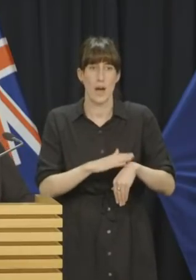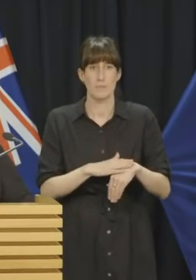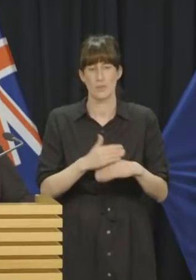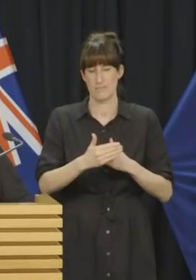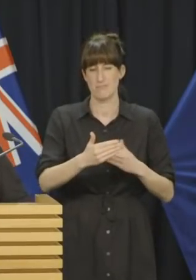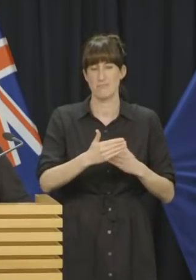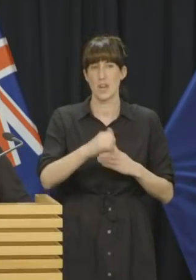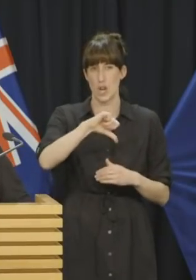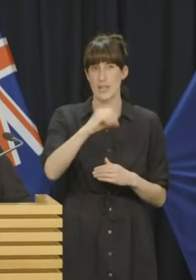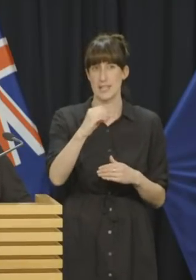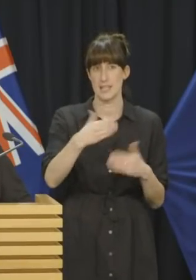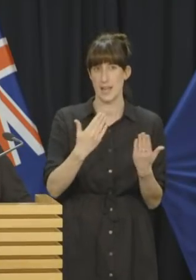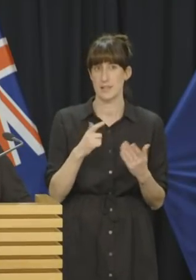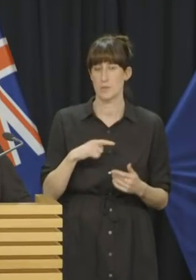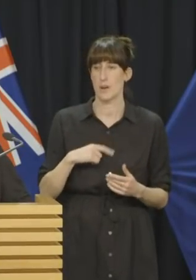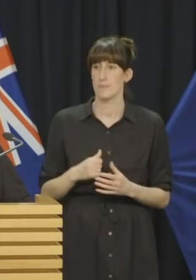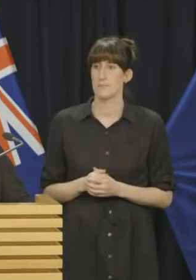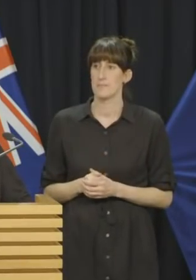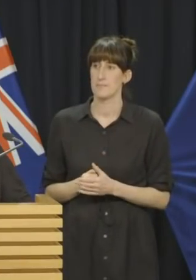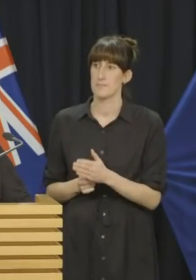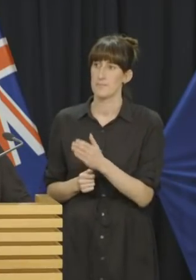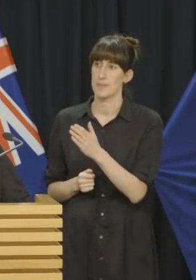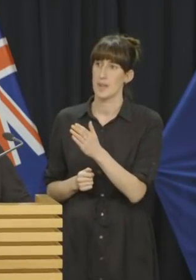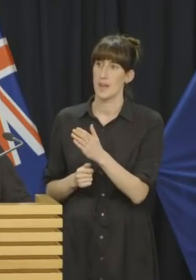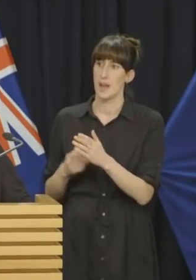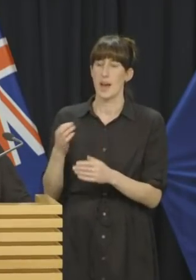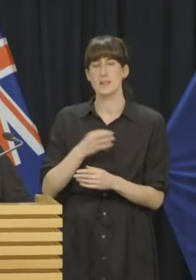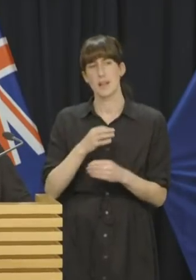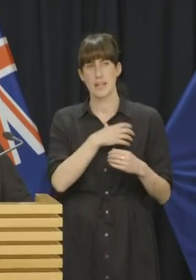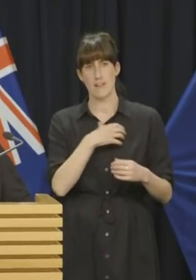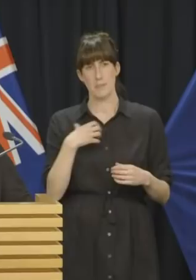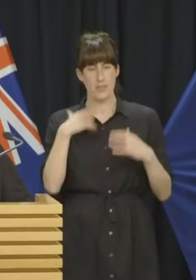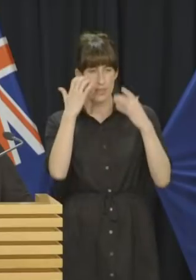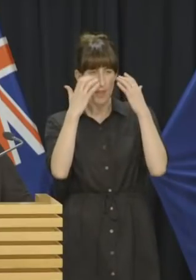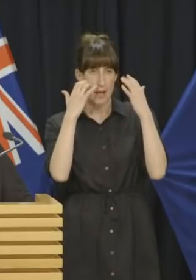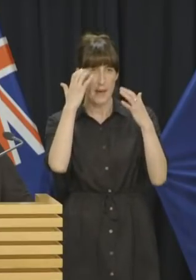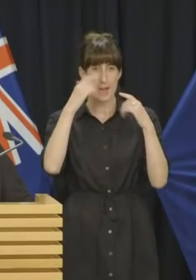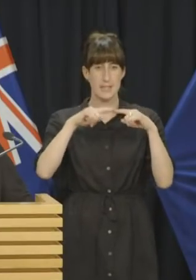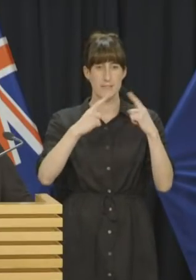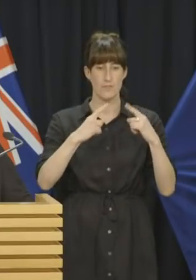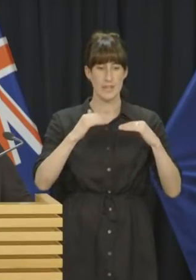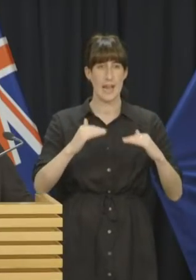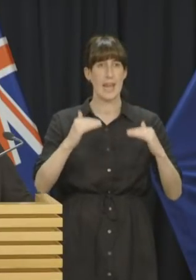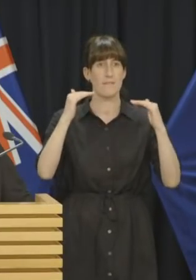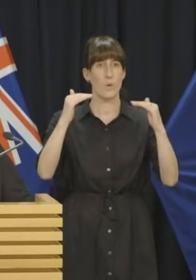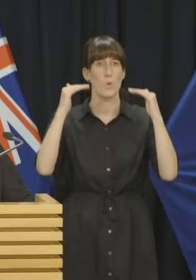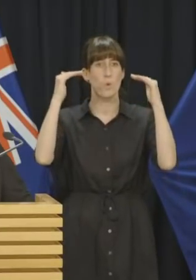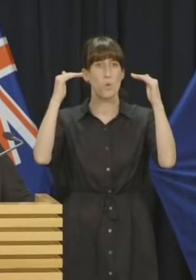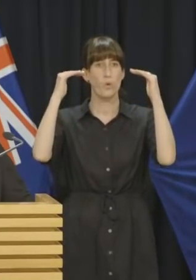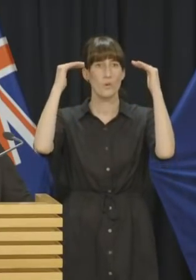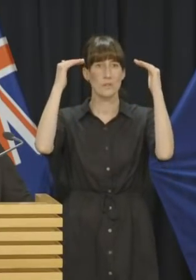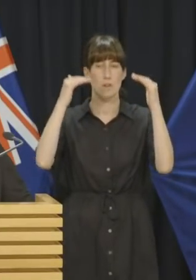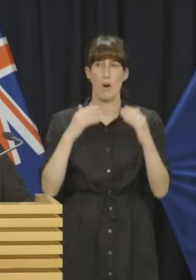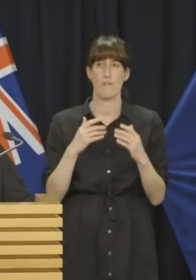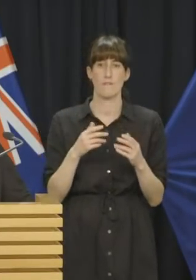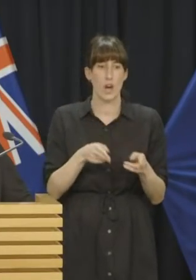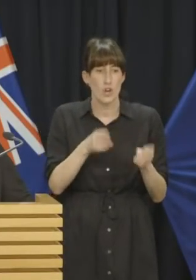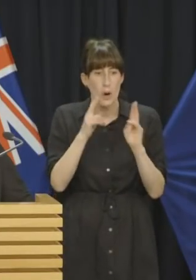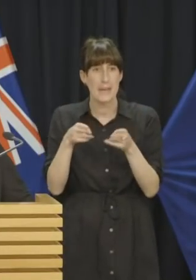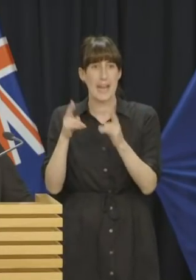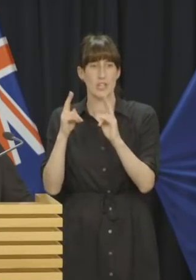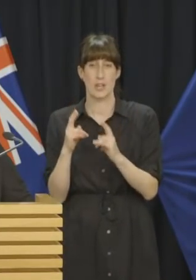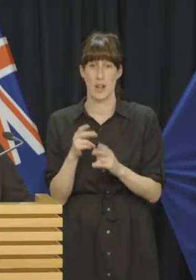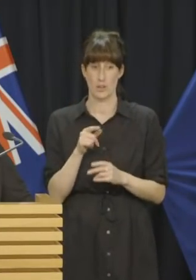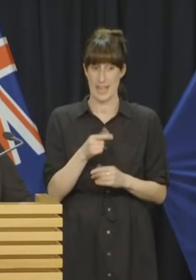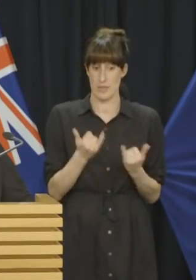any consideration to different tiers of quality of accommodation and associated costs? Obviously, primarily you're putting people in